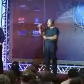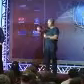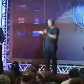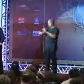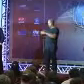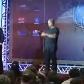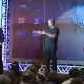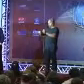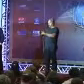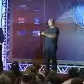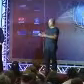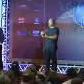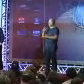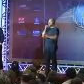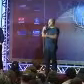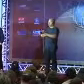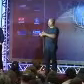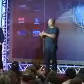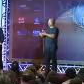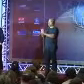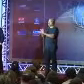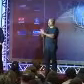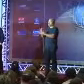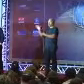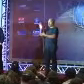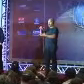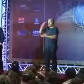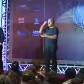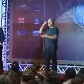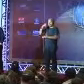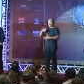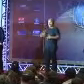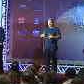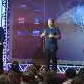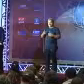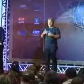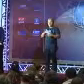they did that cannot be learned in another way.